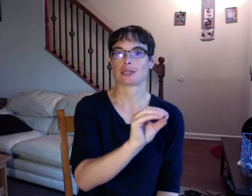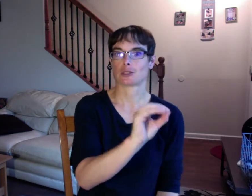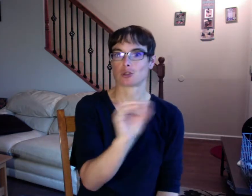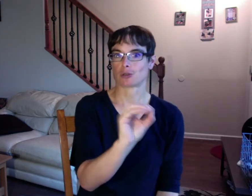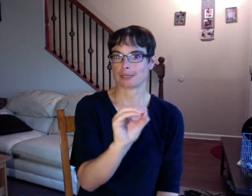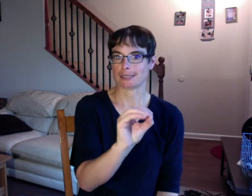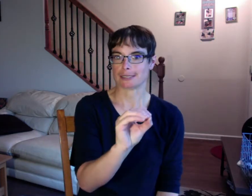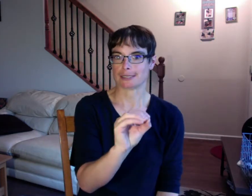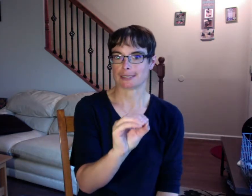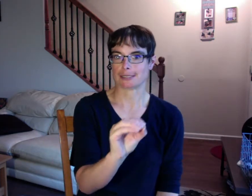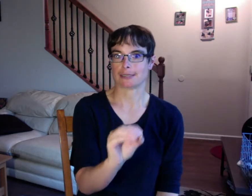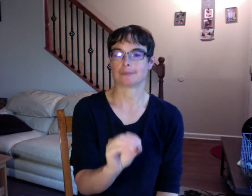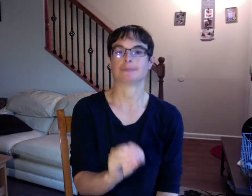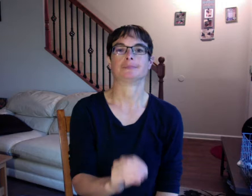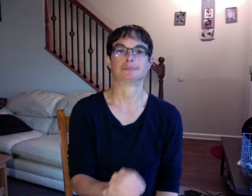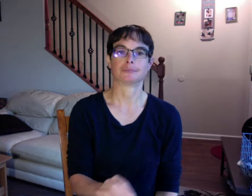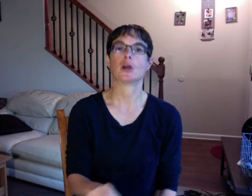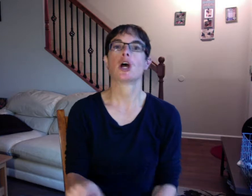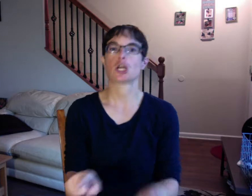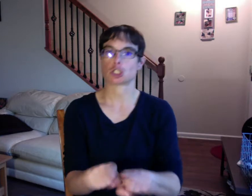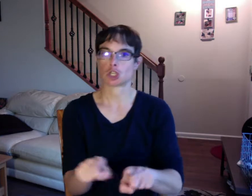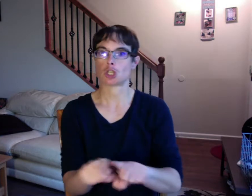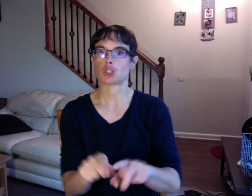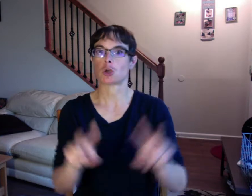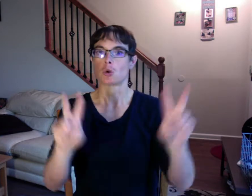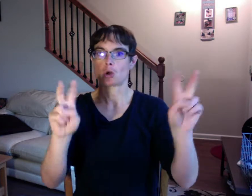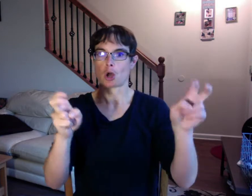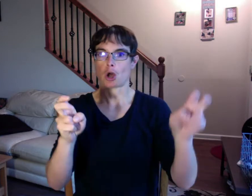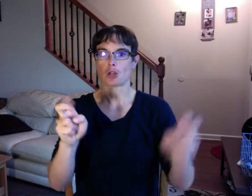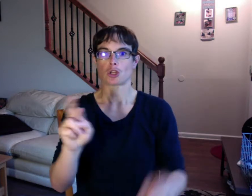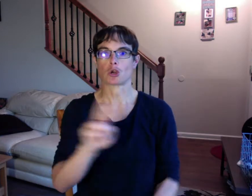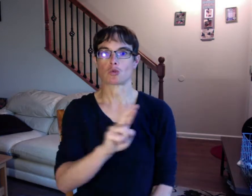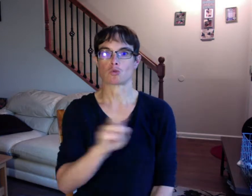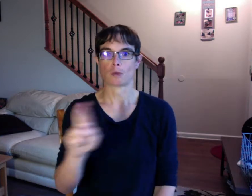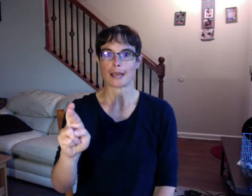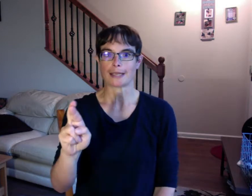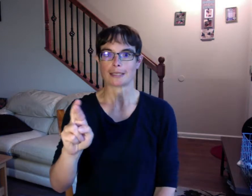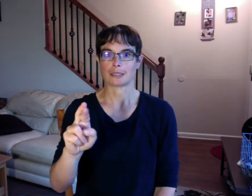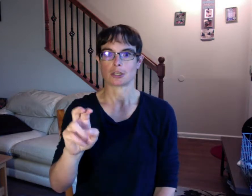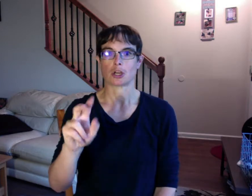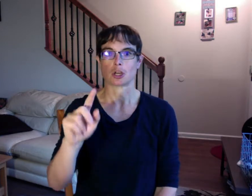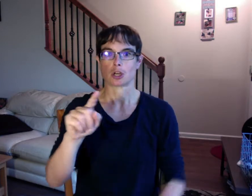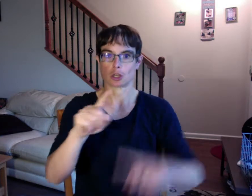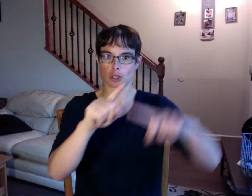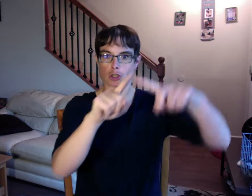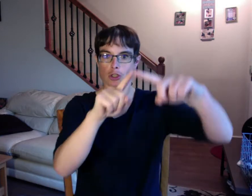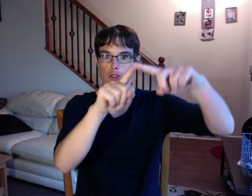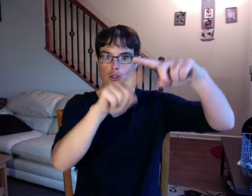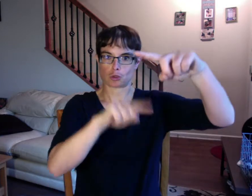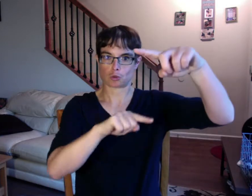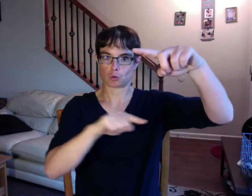And you can see that the hypotenuse is directly opposite that right angle.